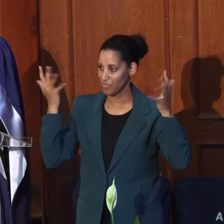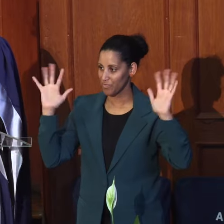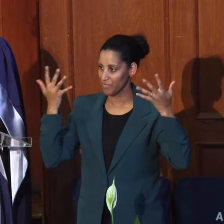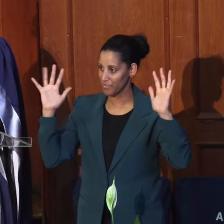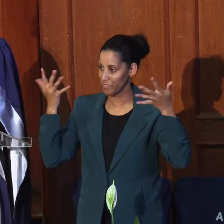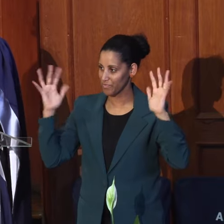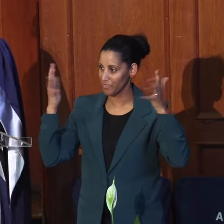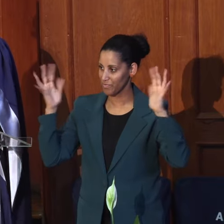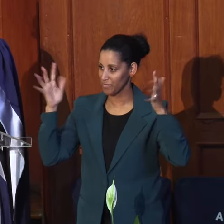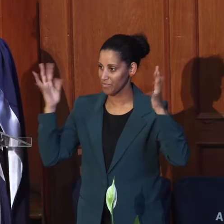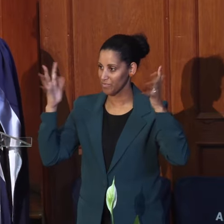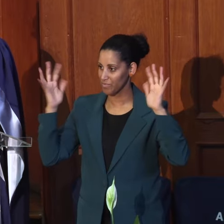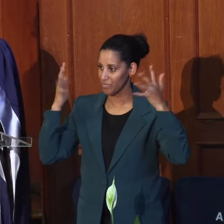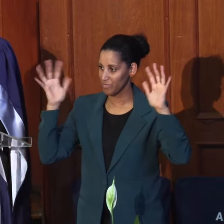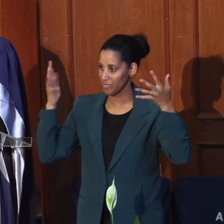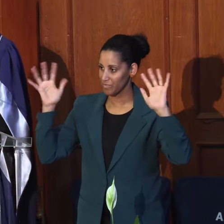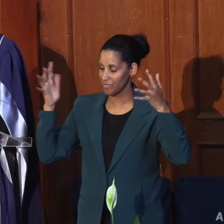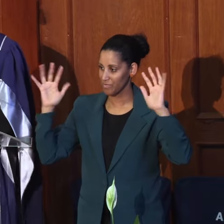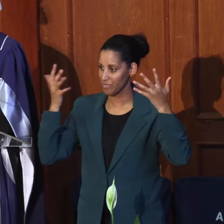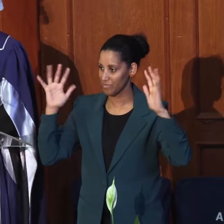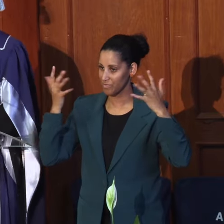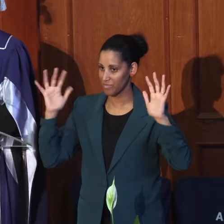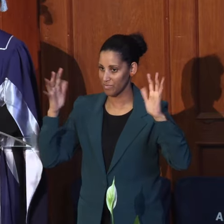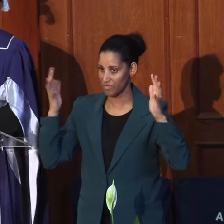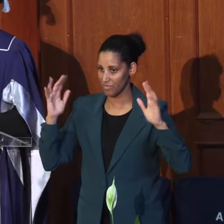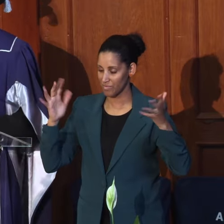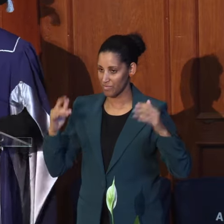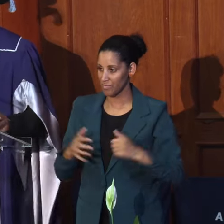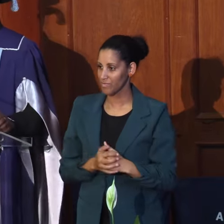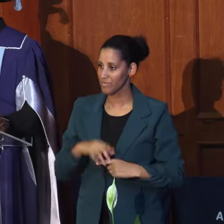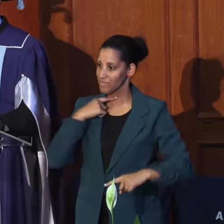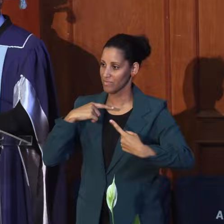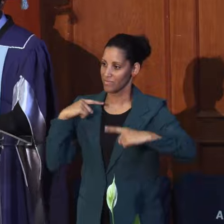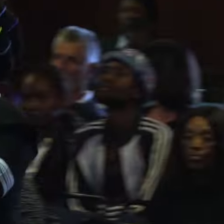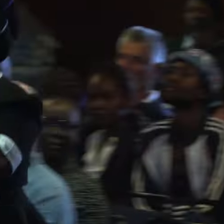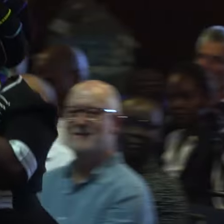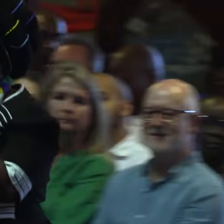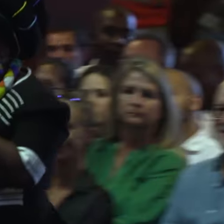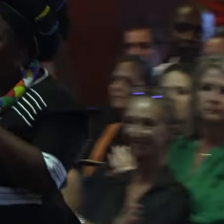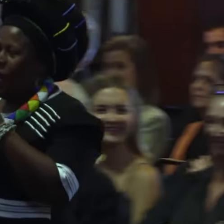Hello,